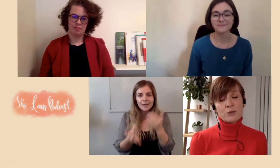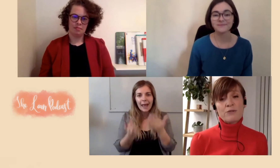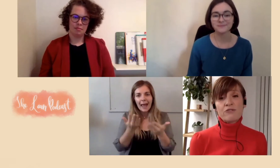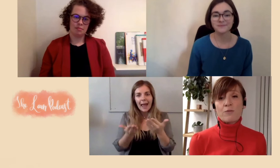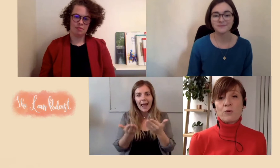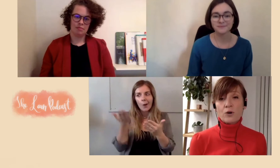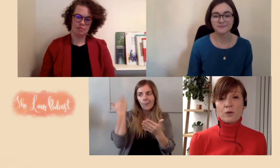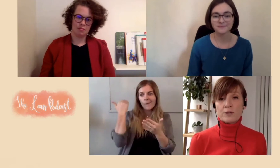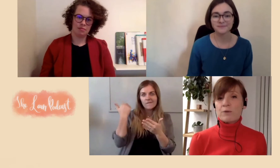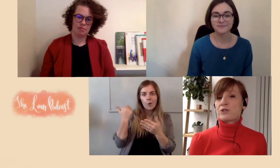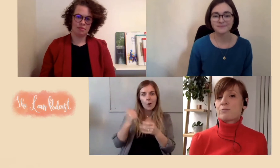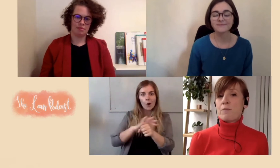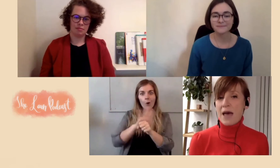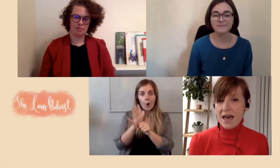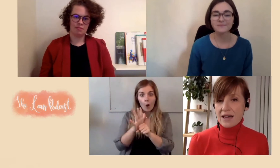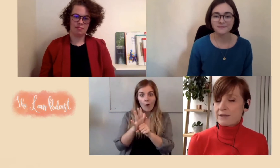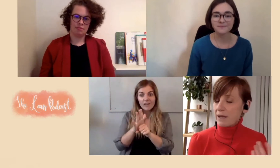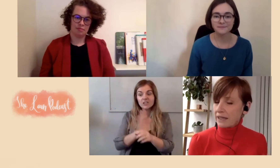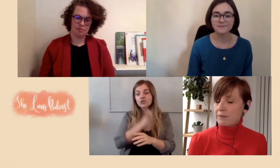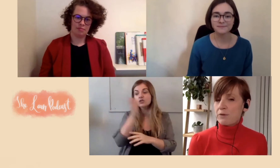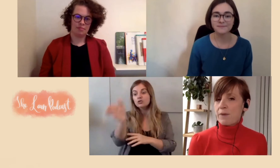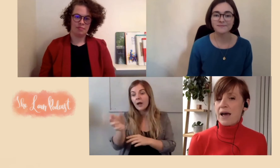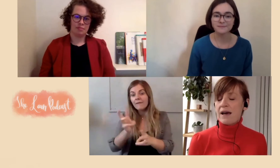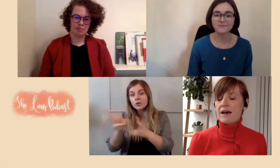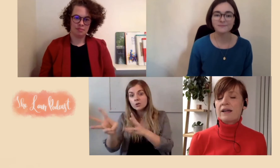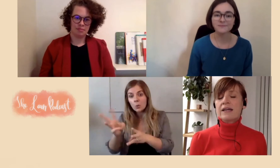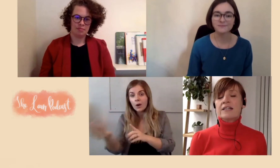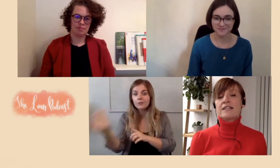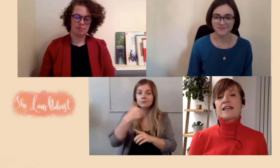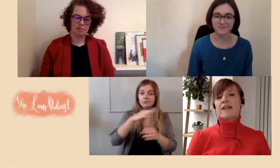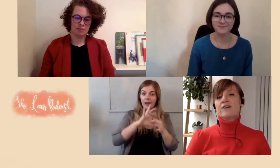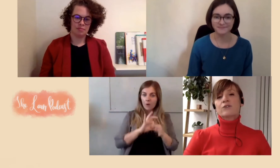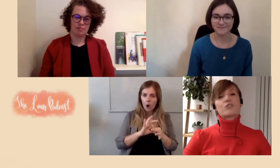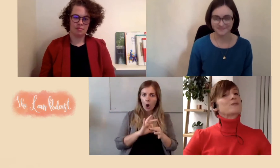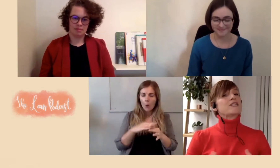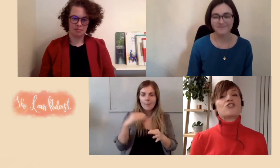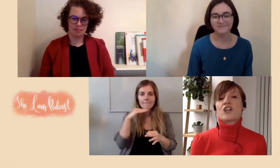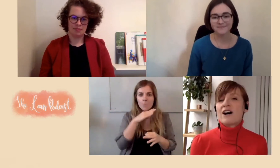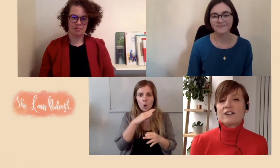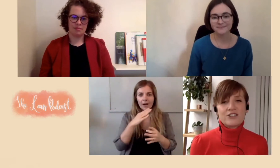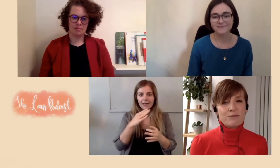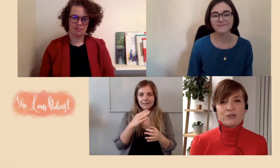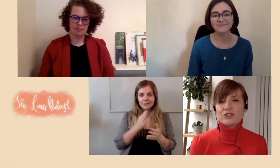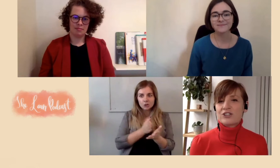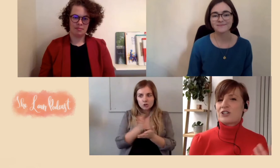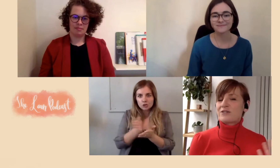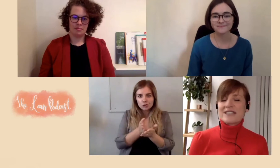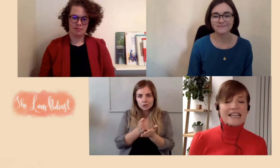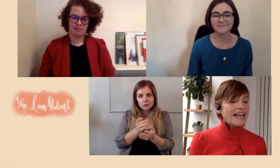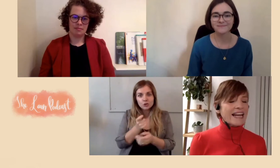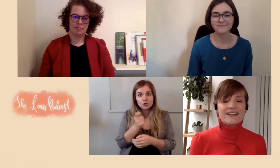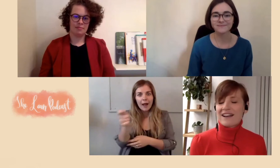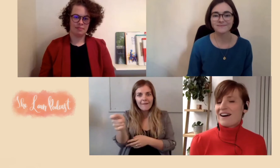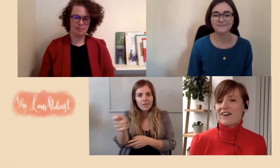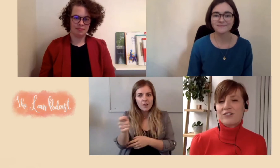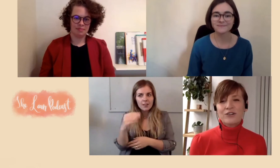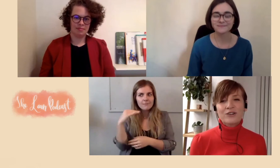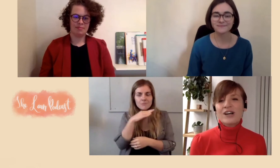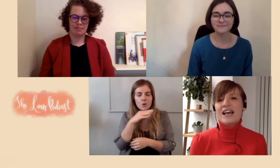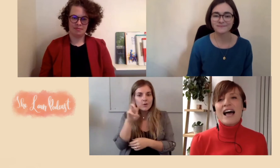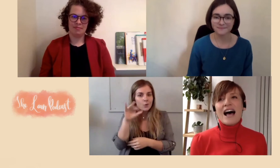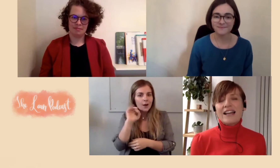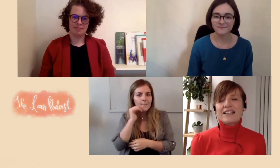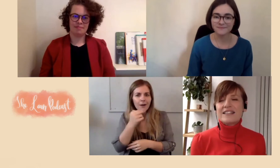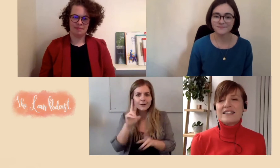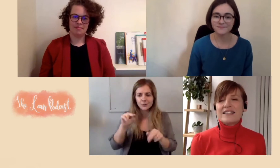and how pre-COVID, pre-lockdown, how important, like you talked about, putting your game face on, and how important the